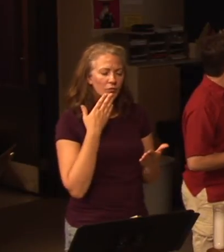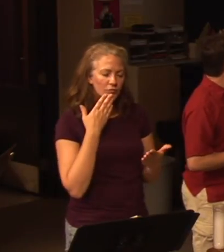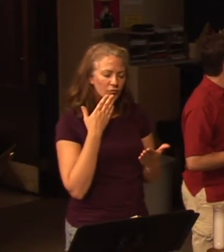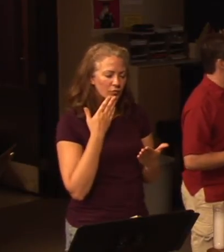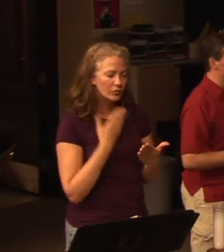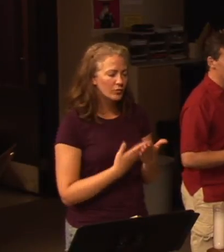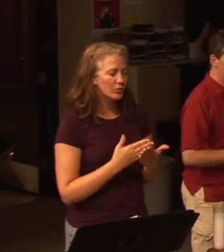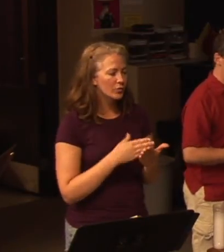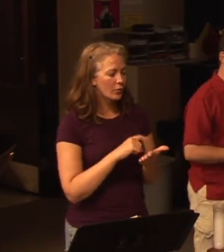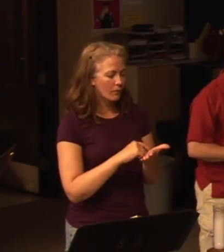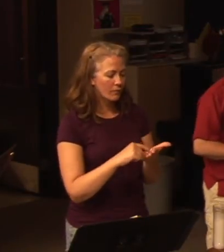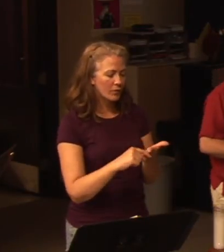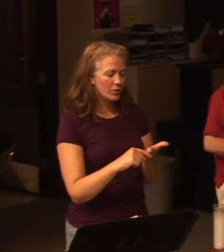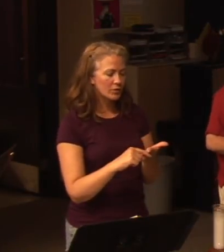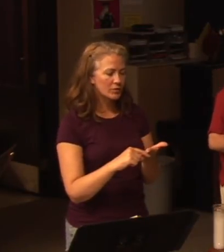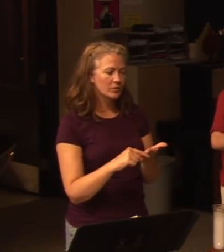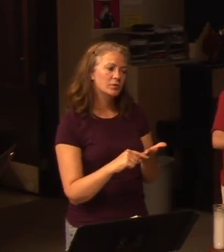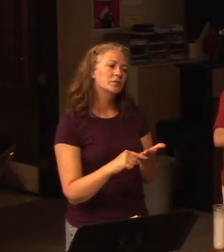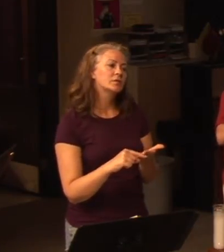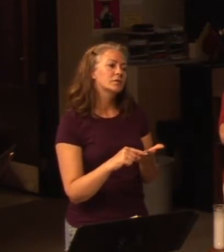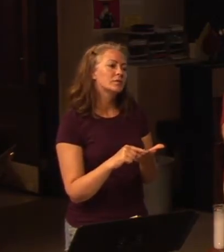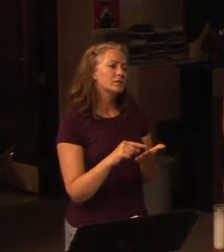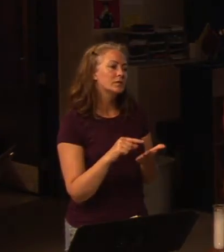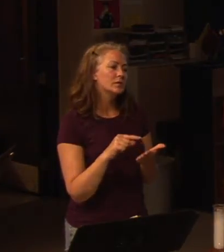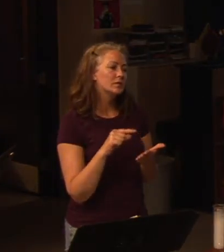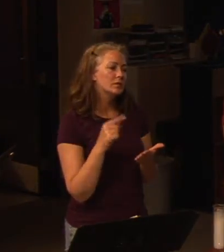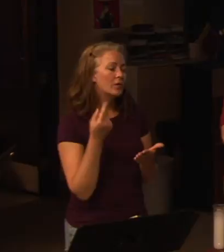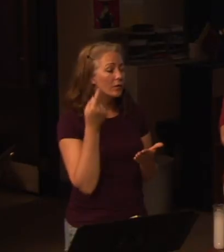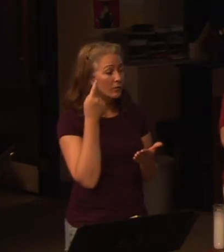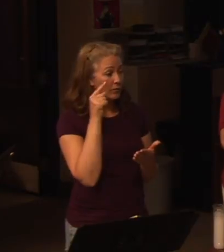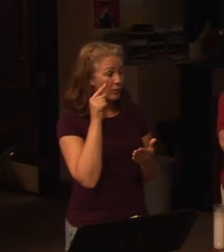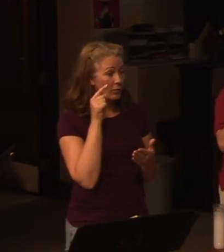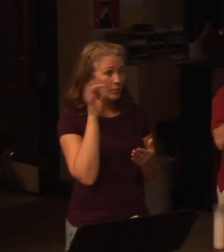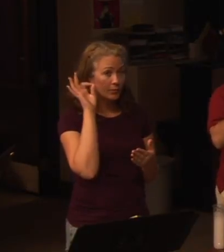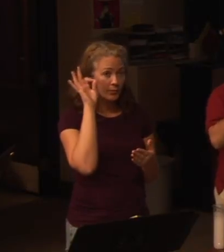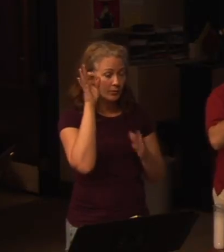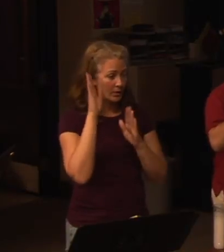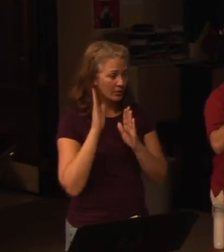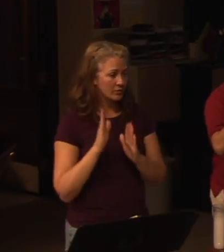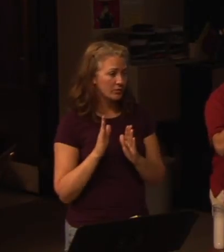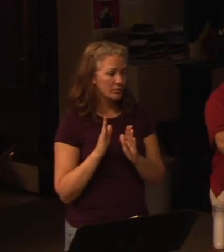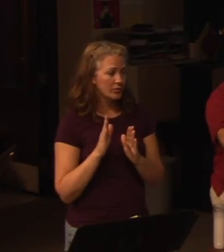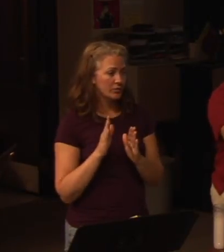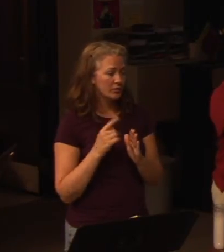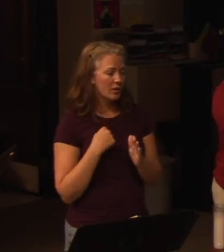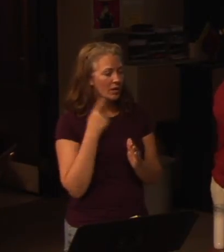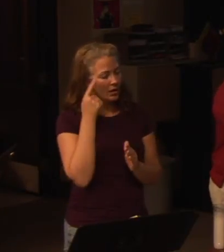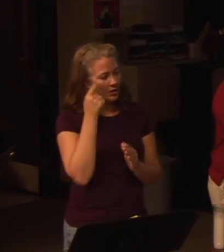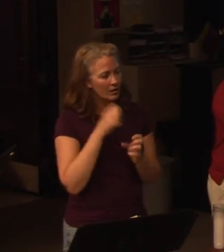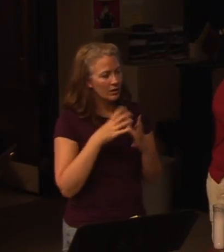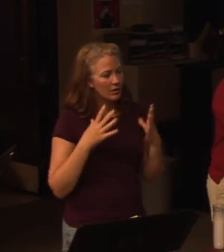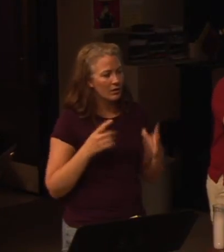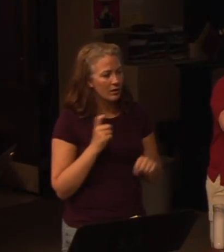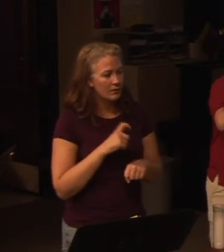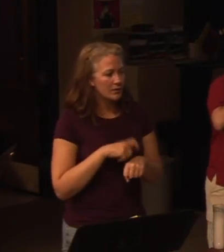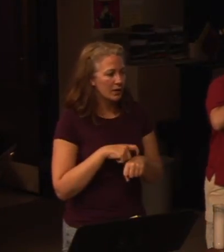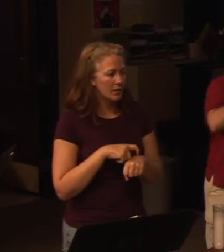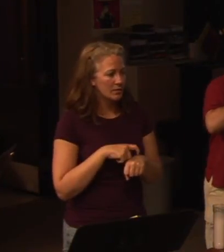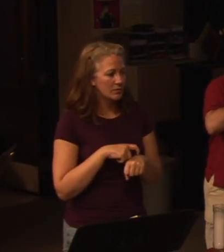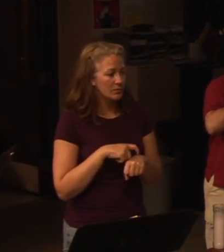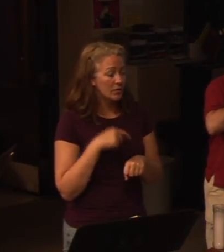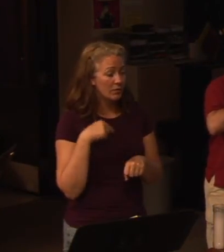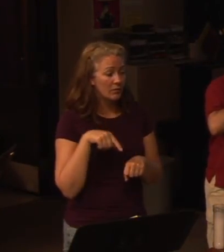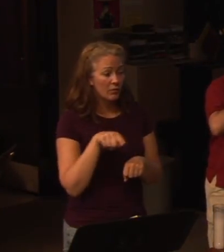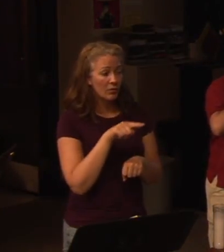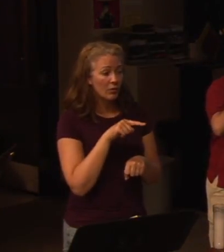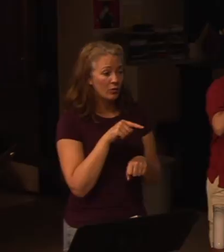this we go into Matthew, that I think especially for pastors is important because I think a lot of times those of us who lead are